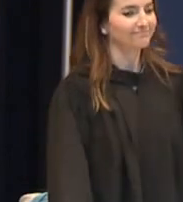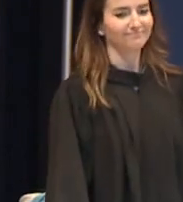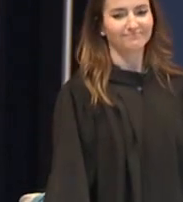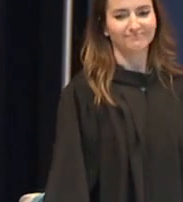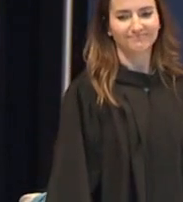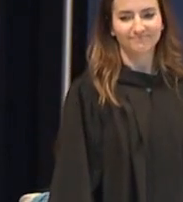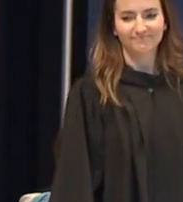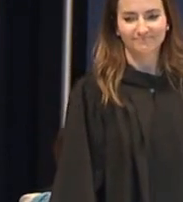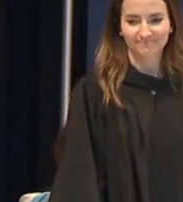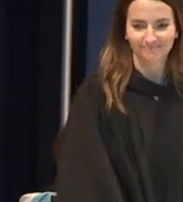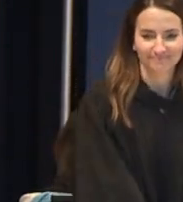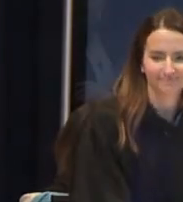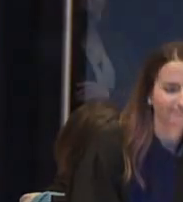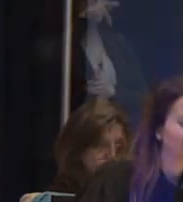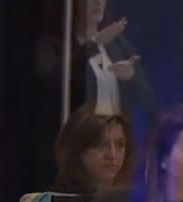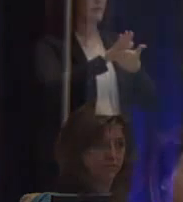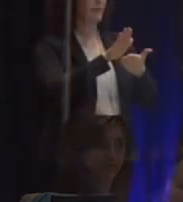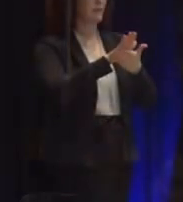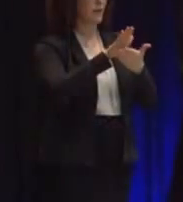Vice President, Academic.